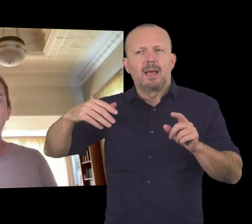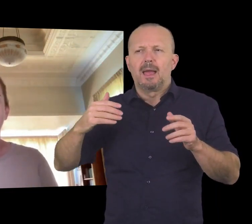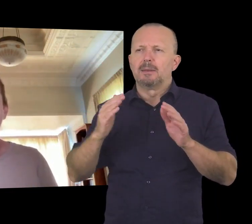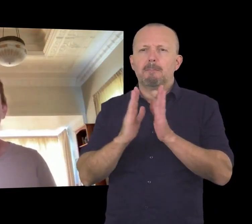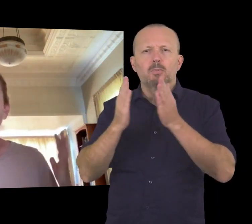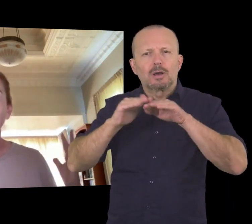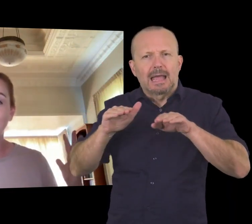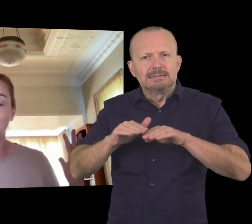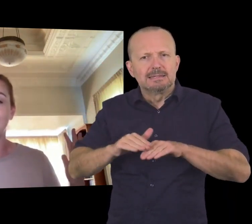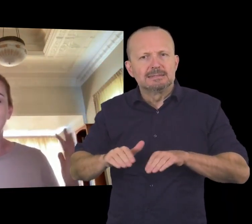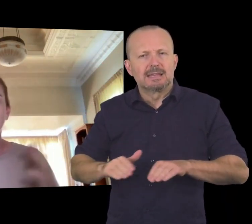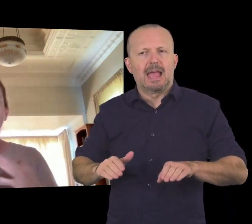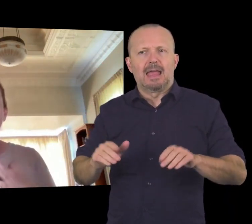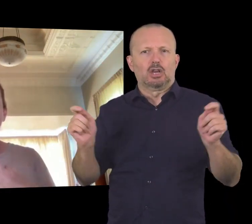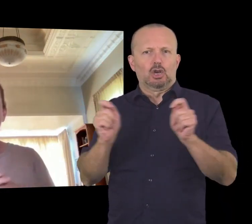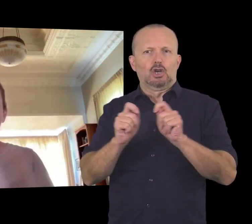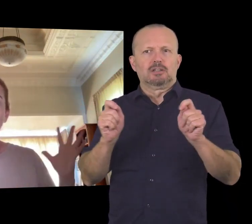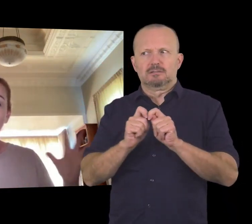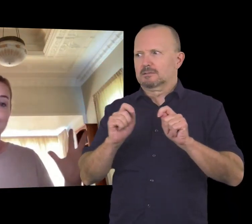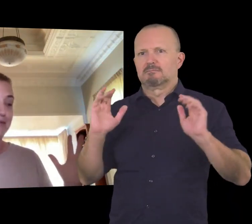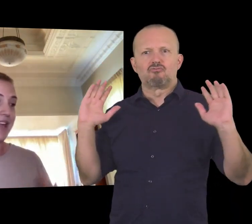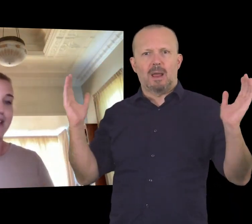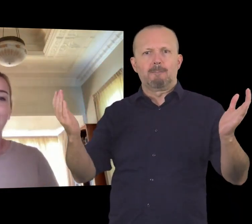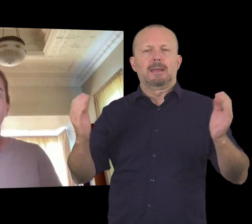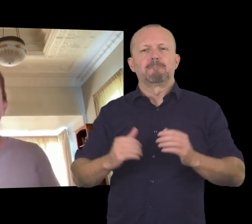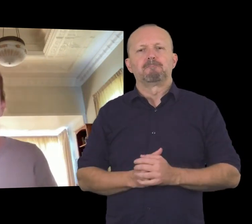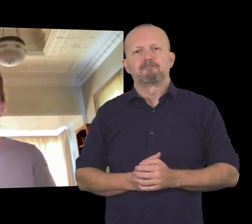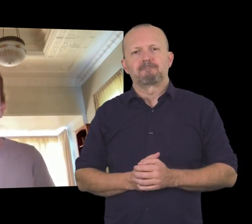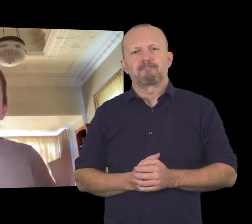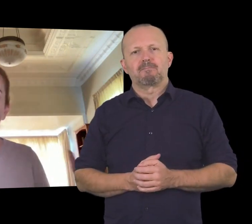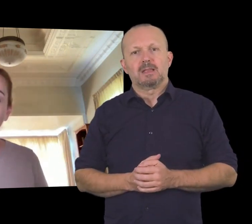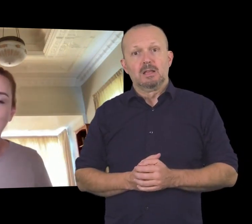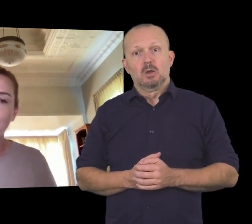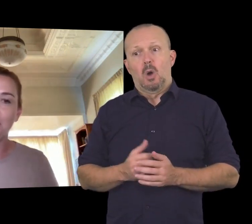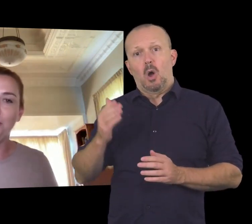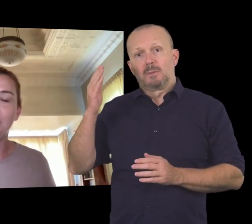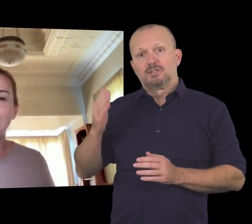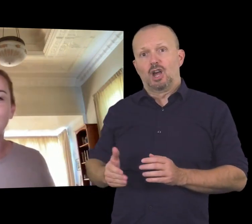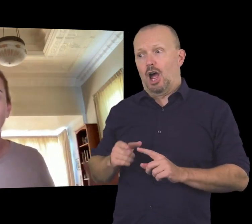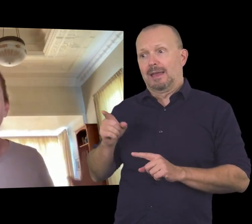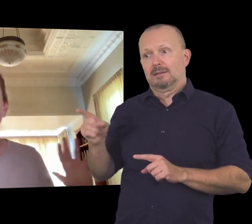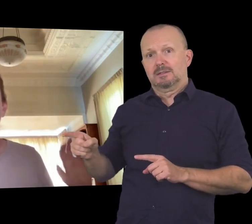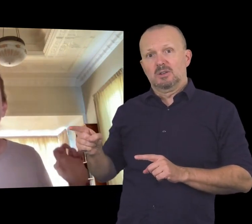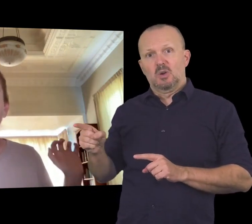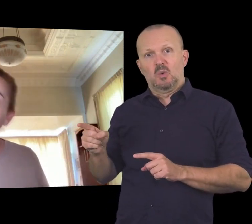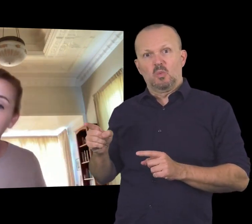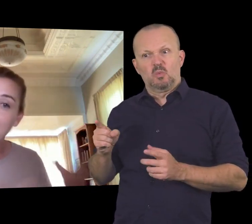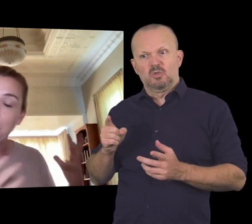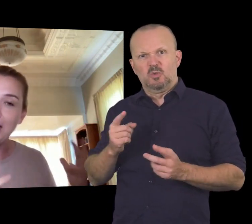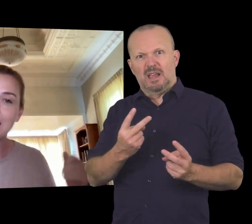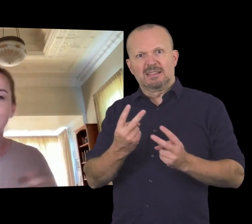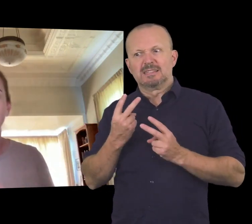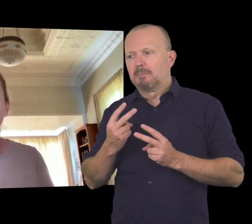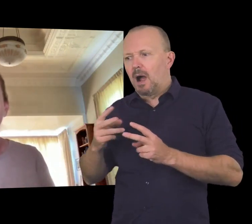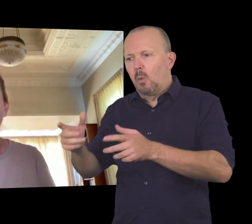bookcases and curtains around me. To the side of me, which you won't see at the moment, but I will pick up